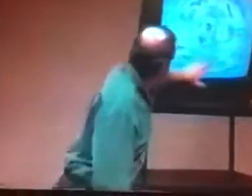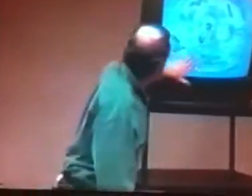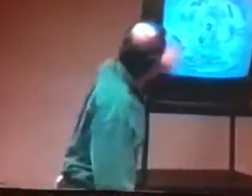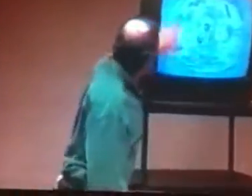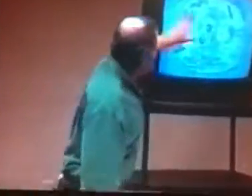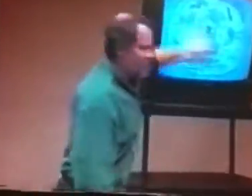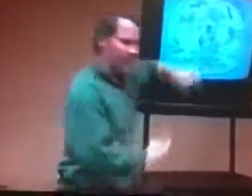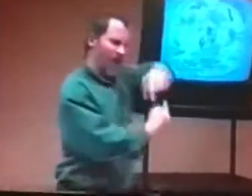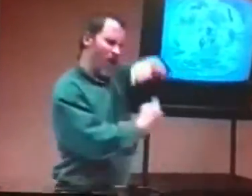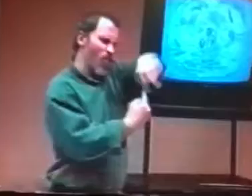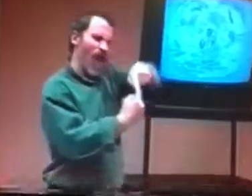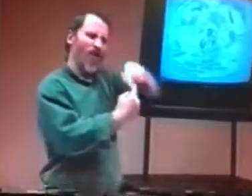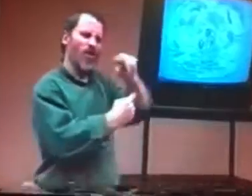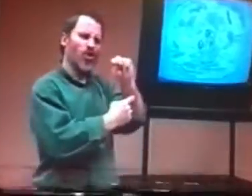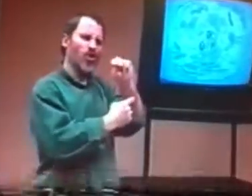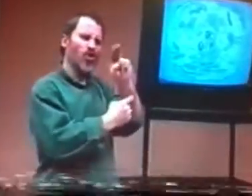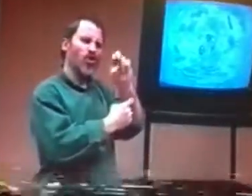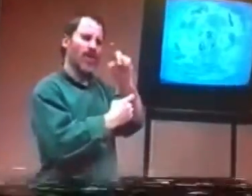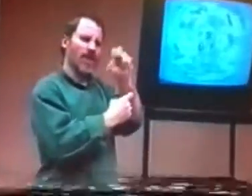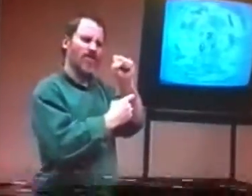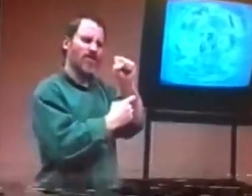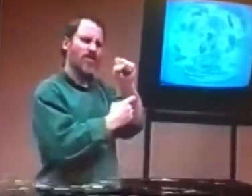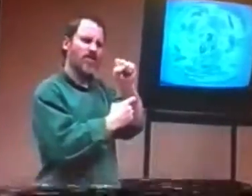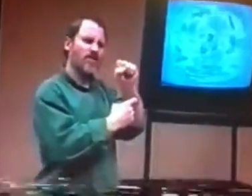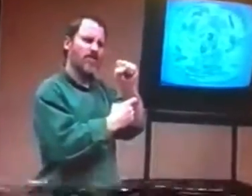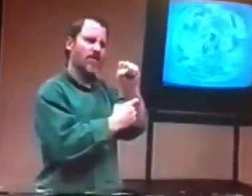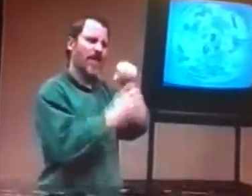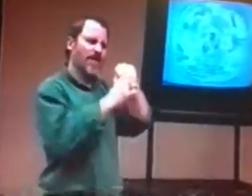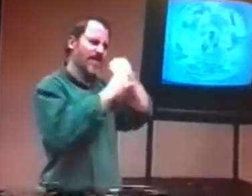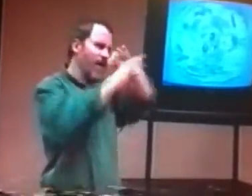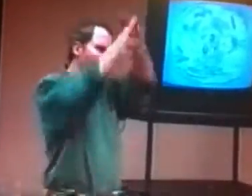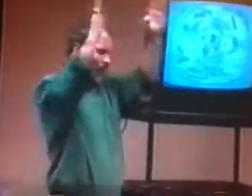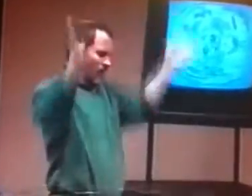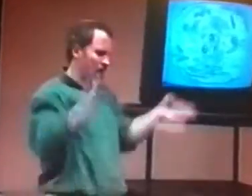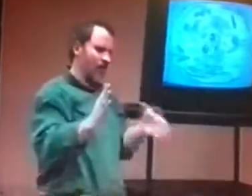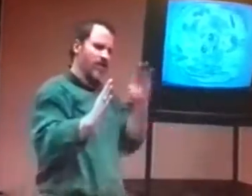Now look at all this that's actually around the nucleus.